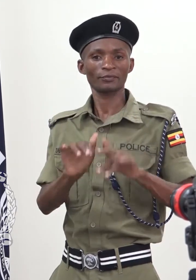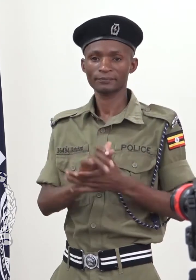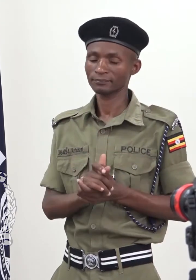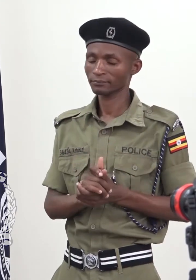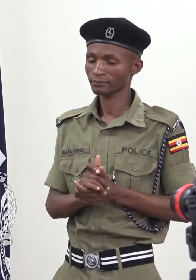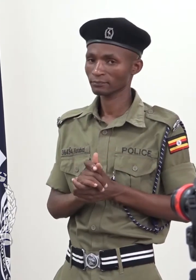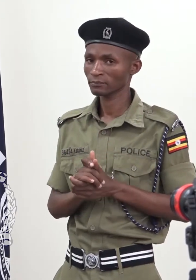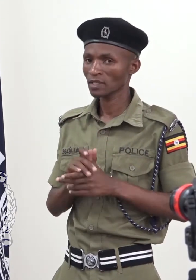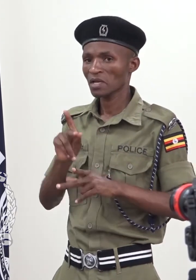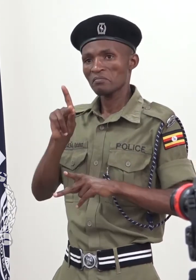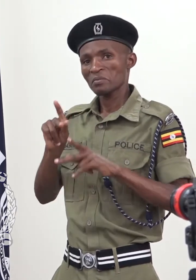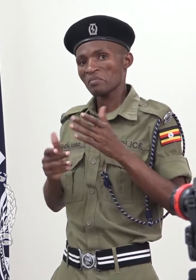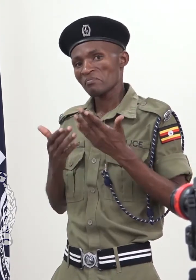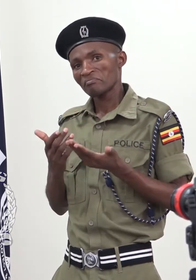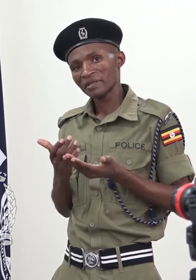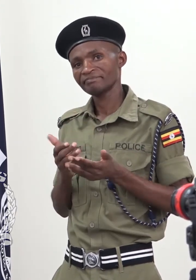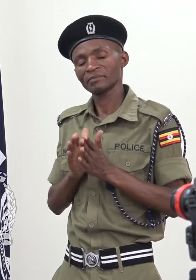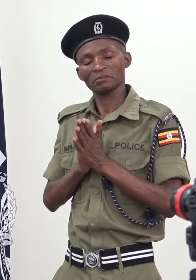People may want to hear, but